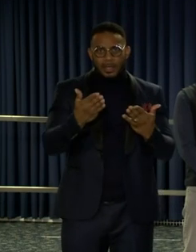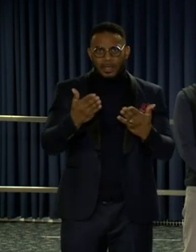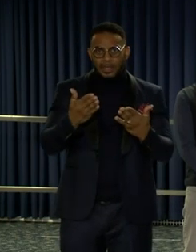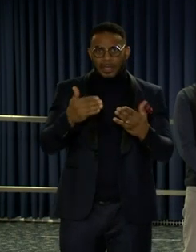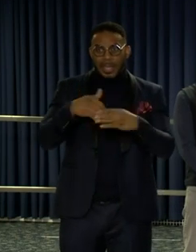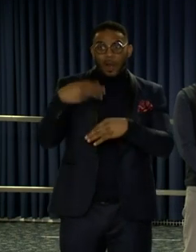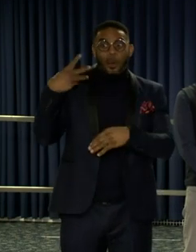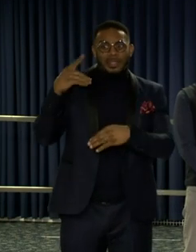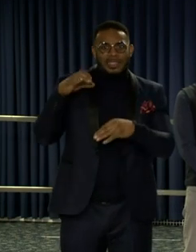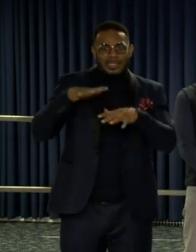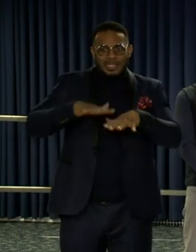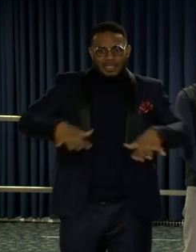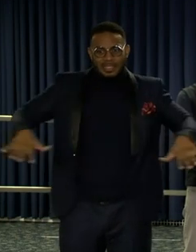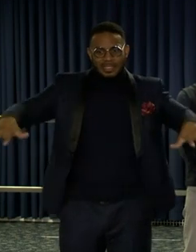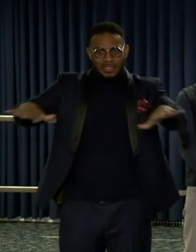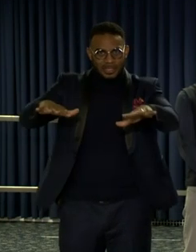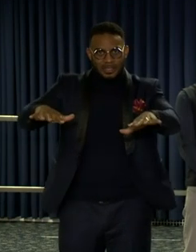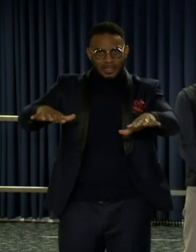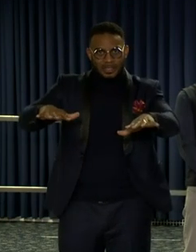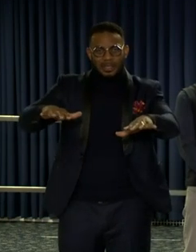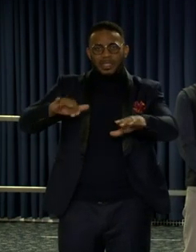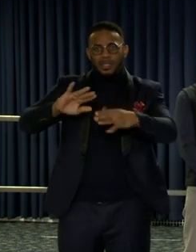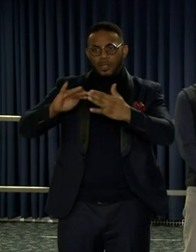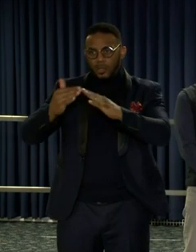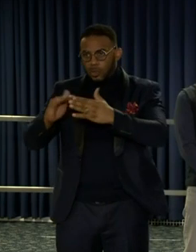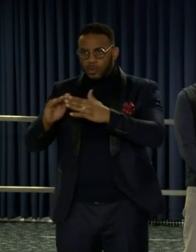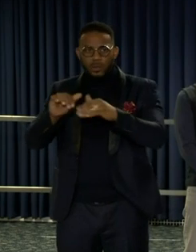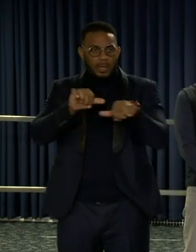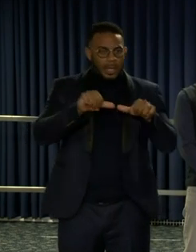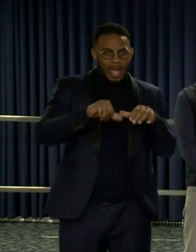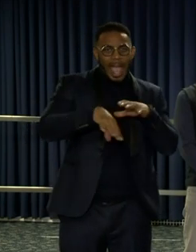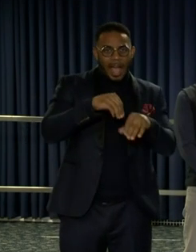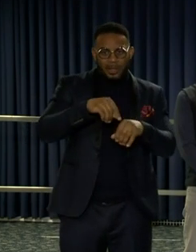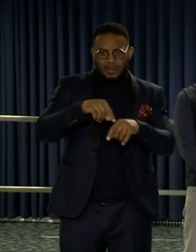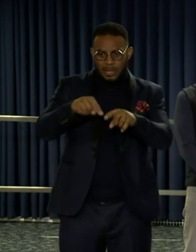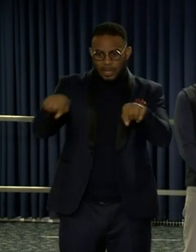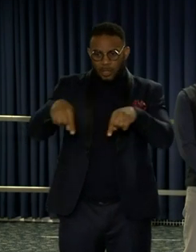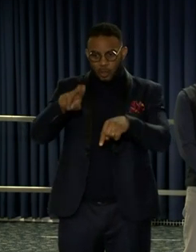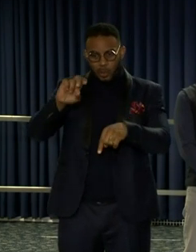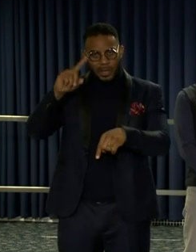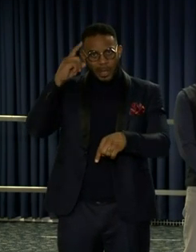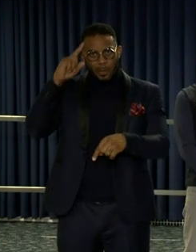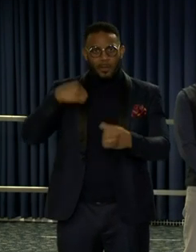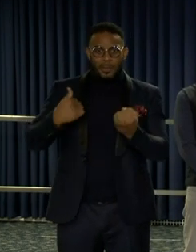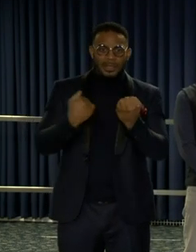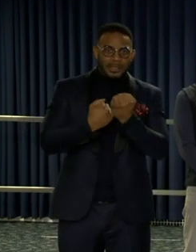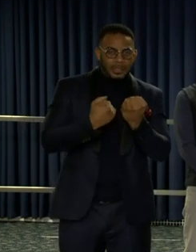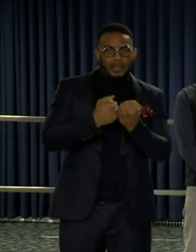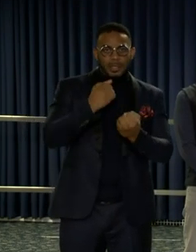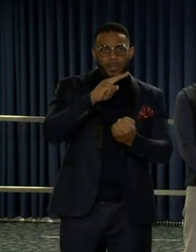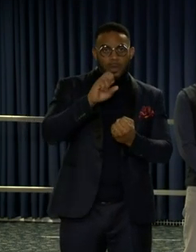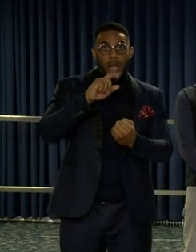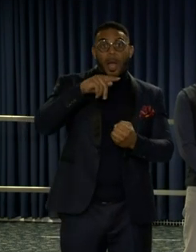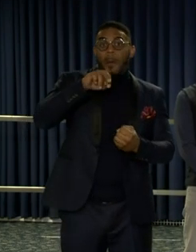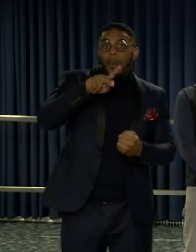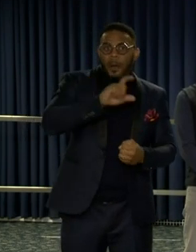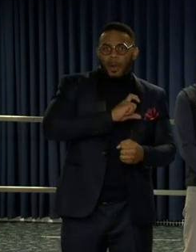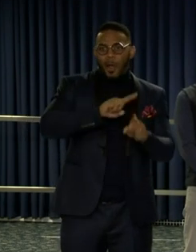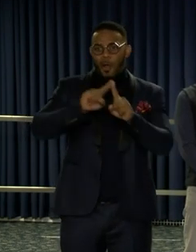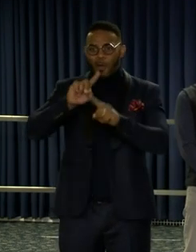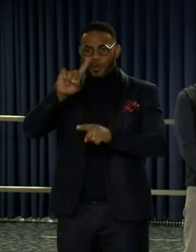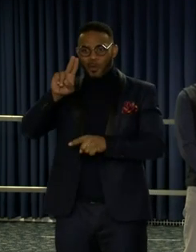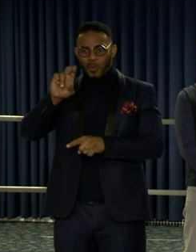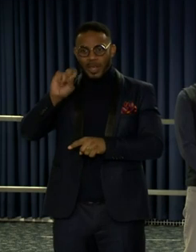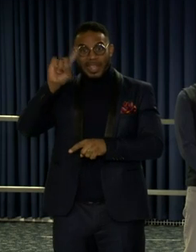in Washington, D.C., to include our communities and areas outside of here. We have been assisting United States Park Police as well as United States